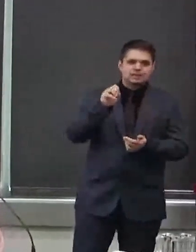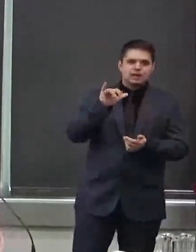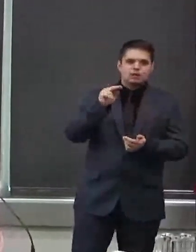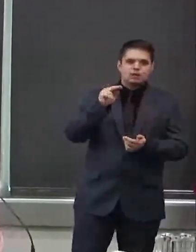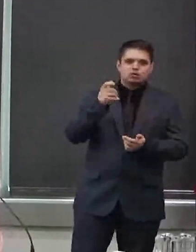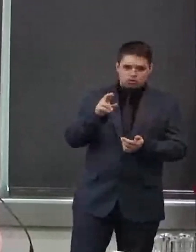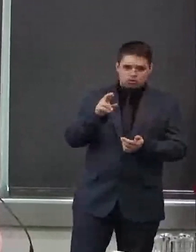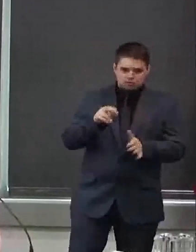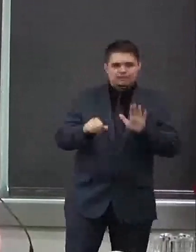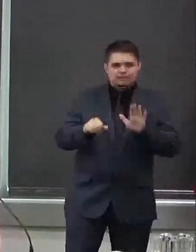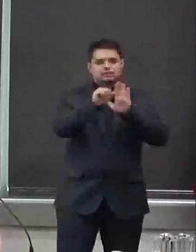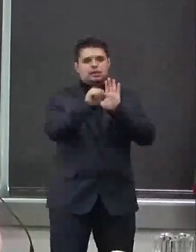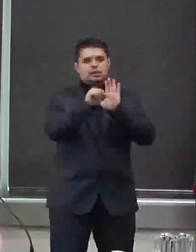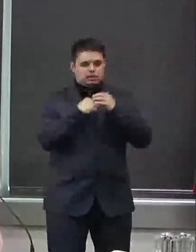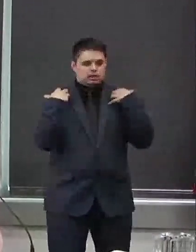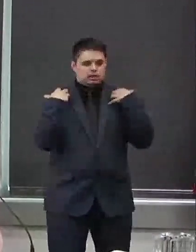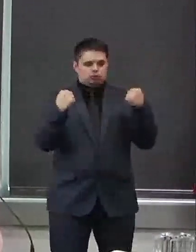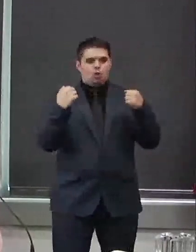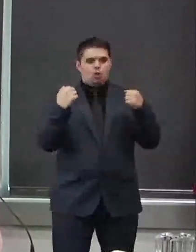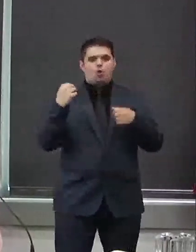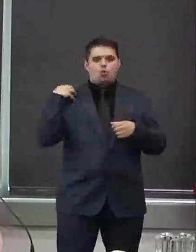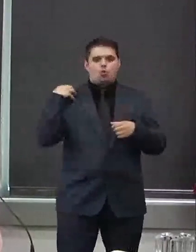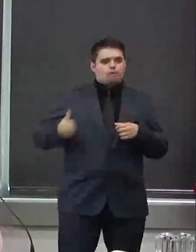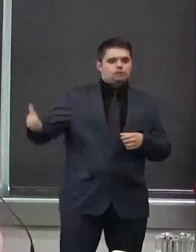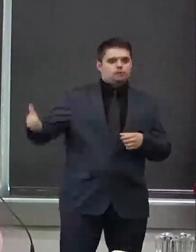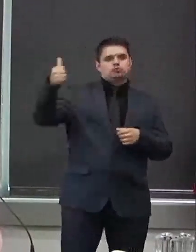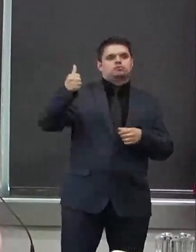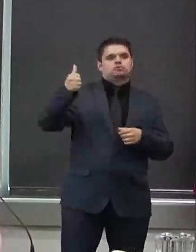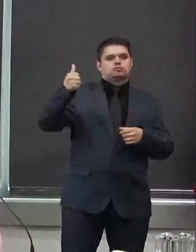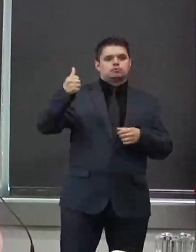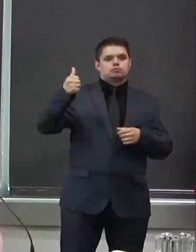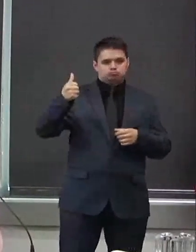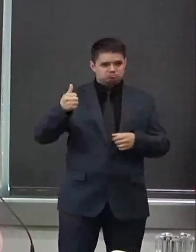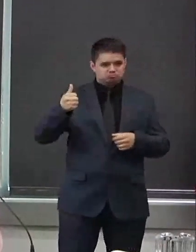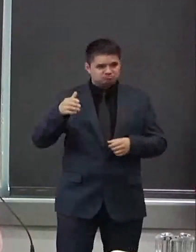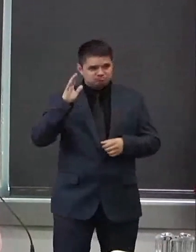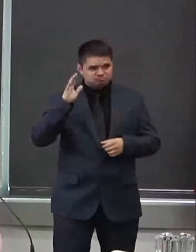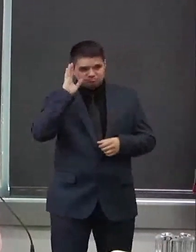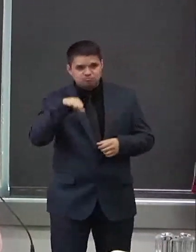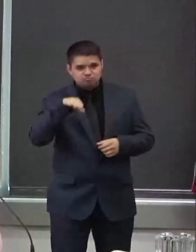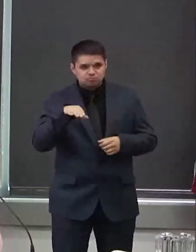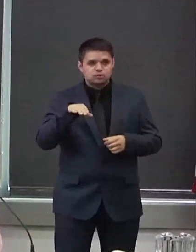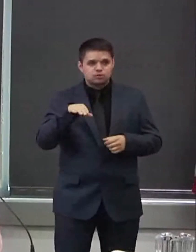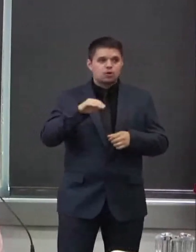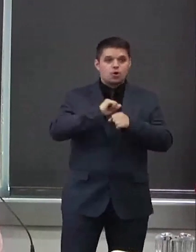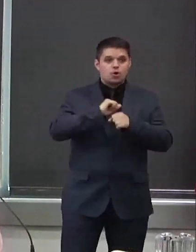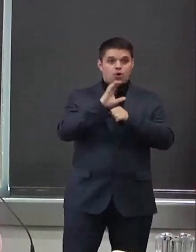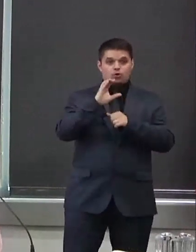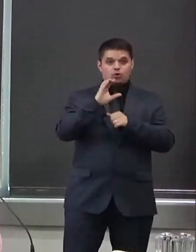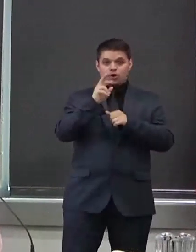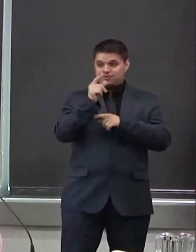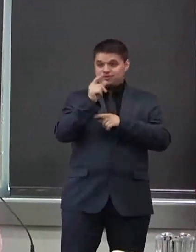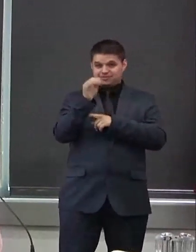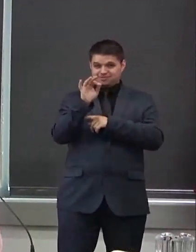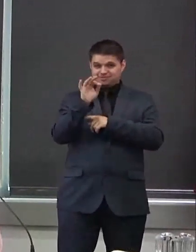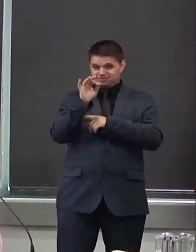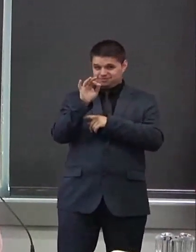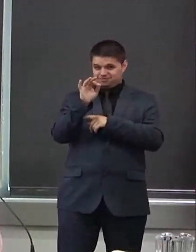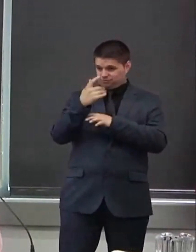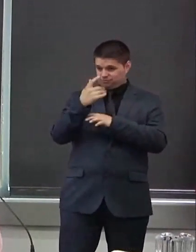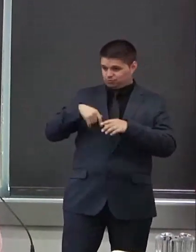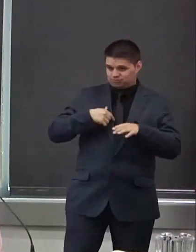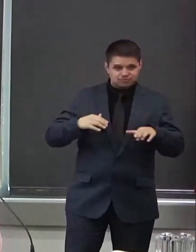Oregon. We know that the impacts of COVID-19 and the measures we've taken to control the outbreak have had tremendous